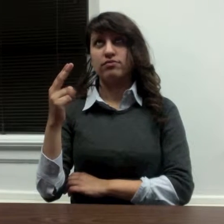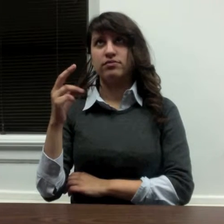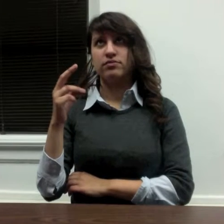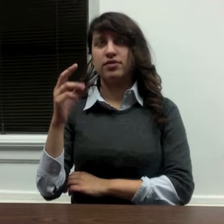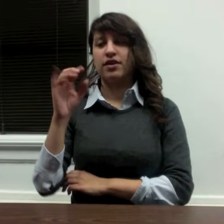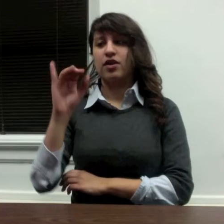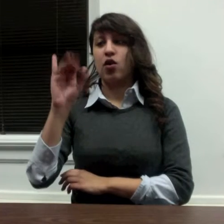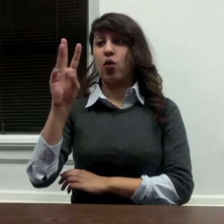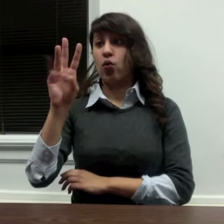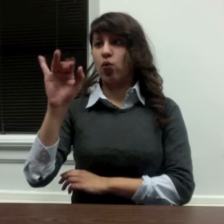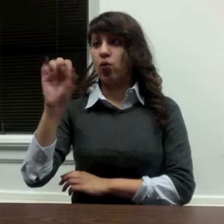Indiana,